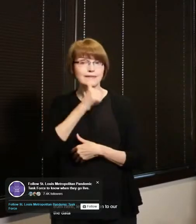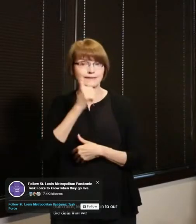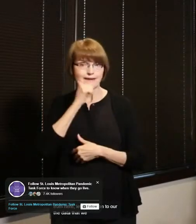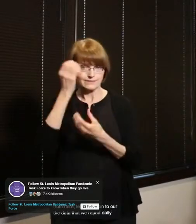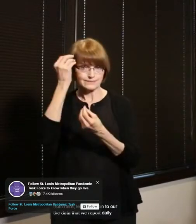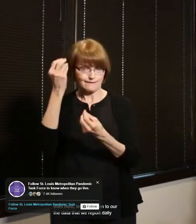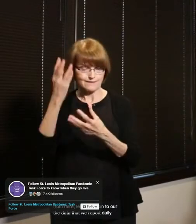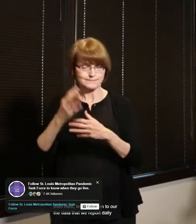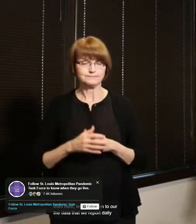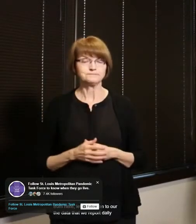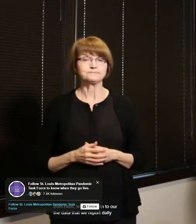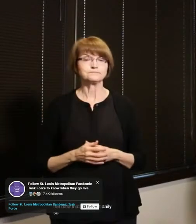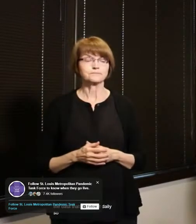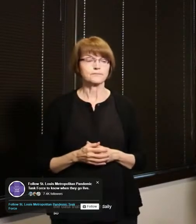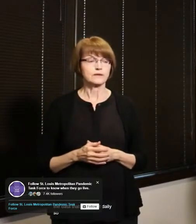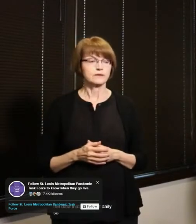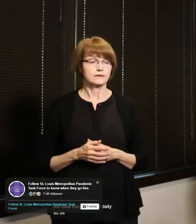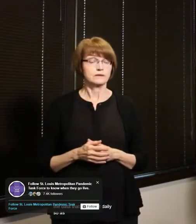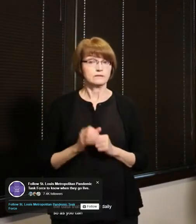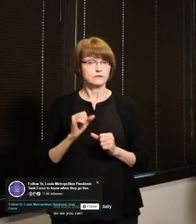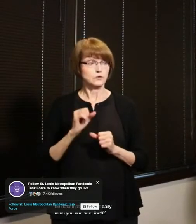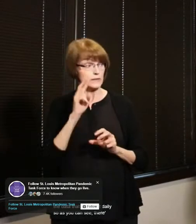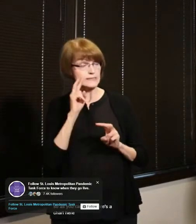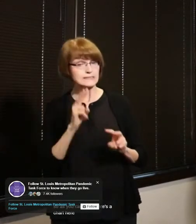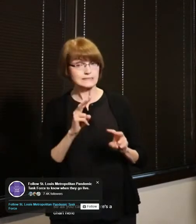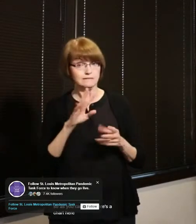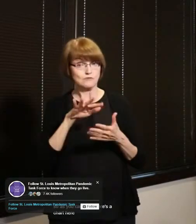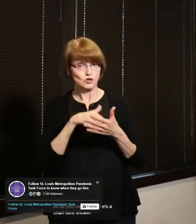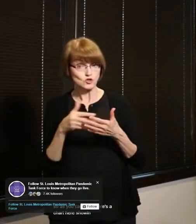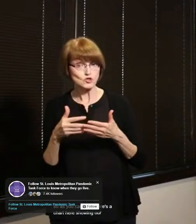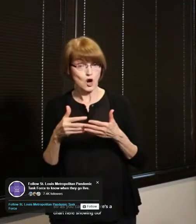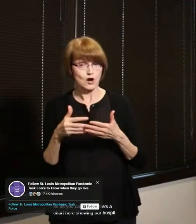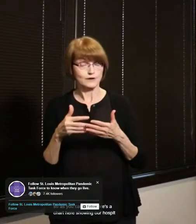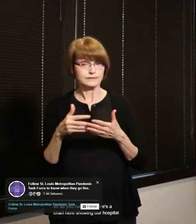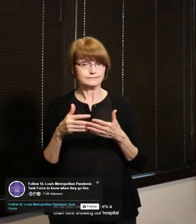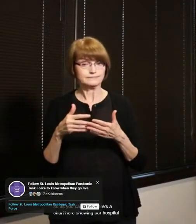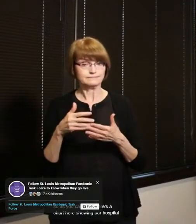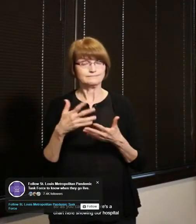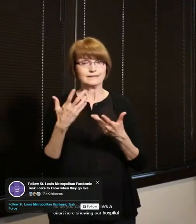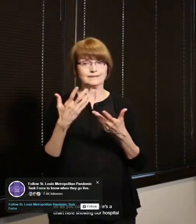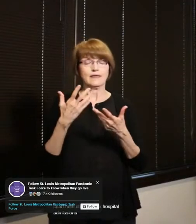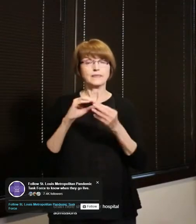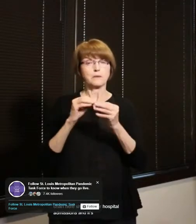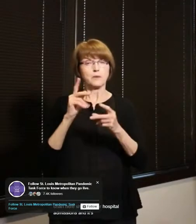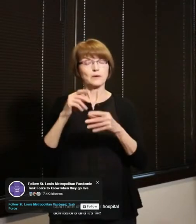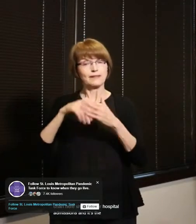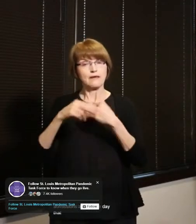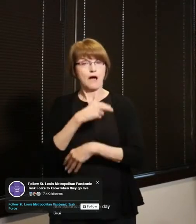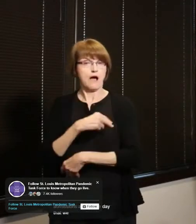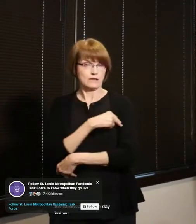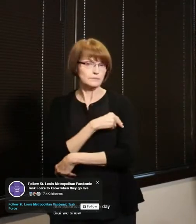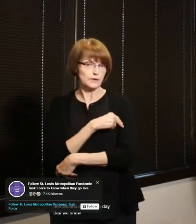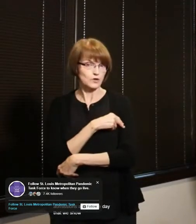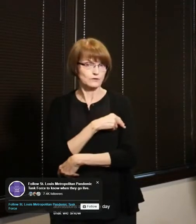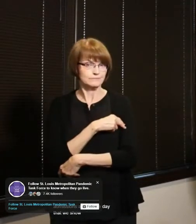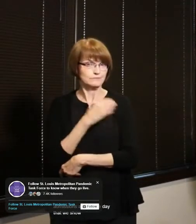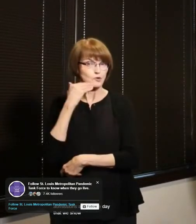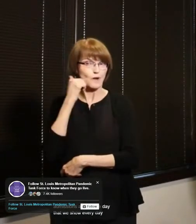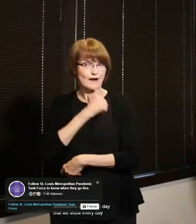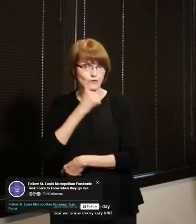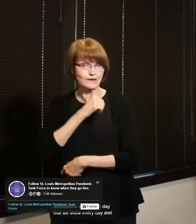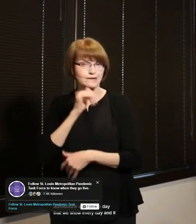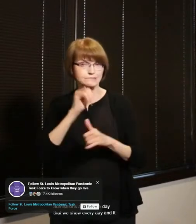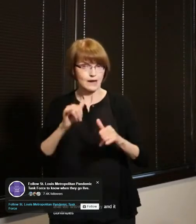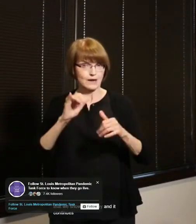daily. So as you can see, there's a chart here showing our hospital admissions, and it's the data that we show every day, and